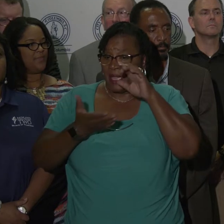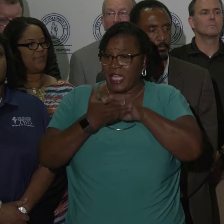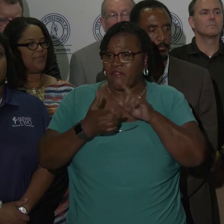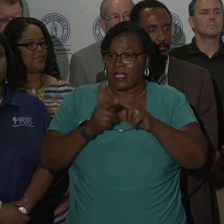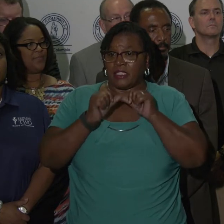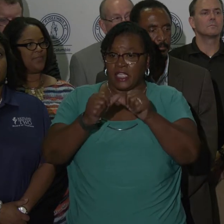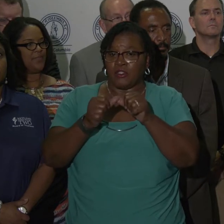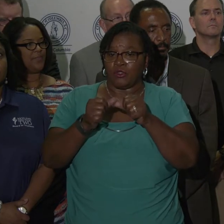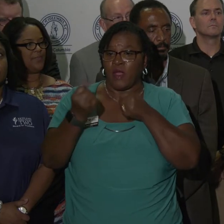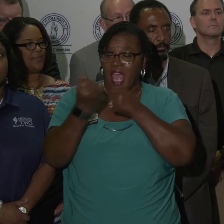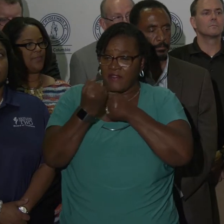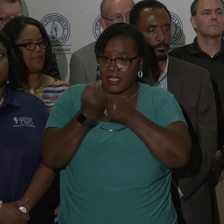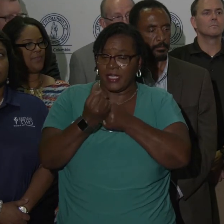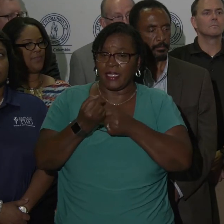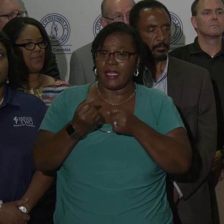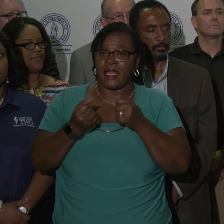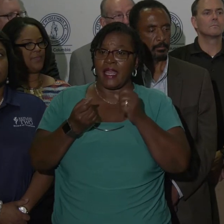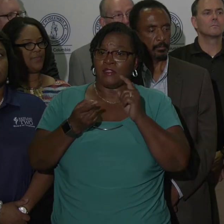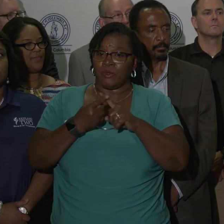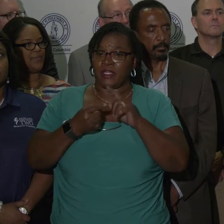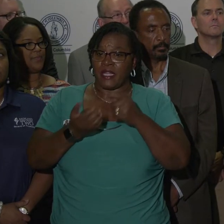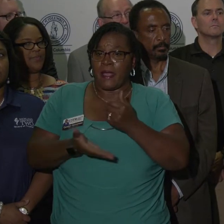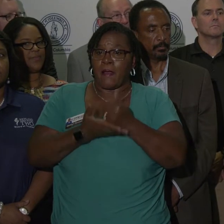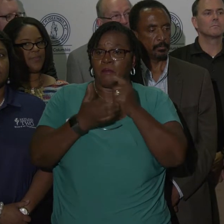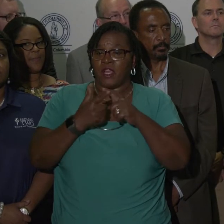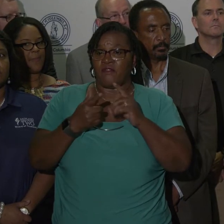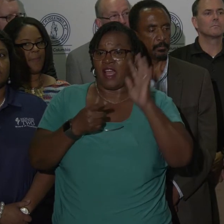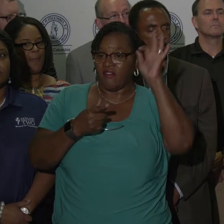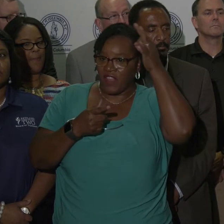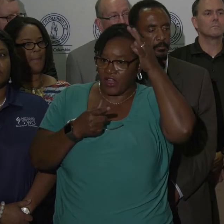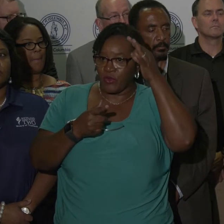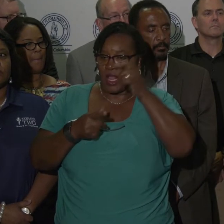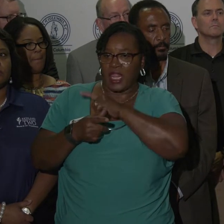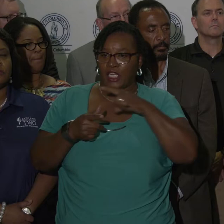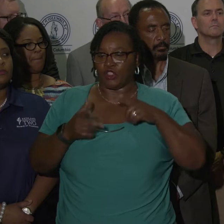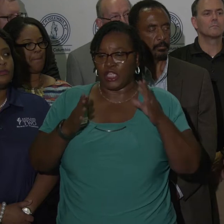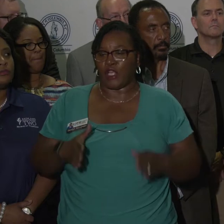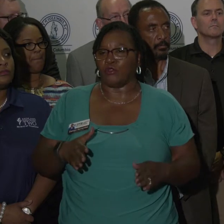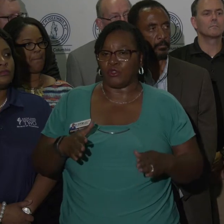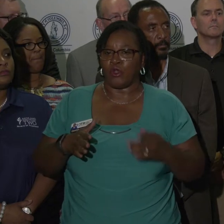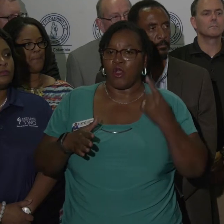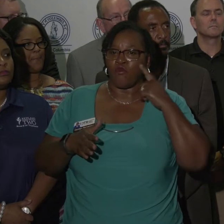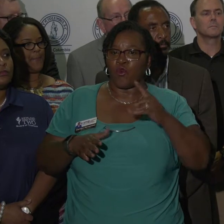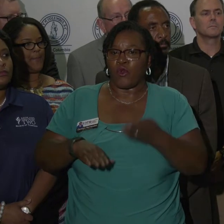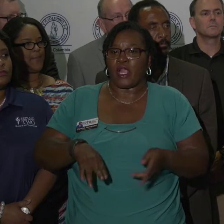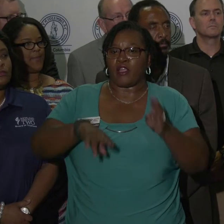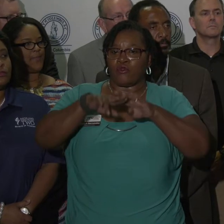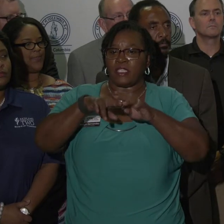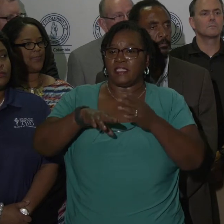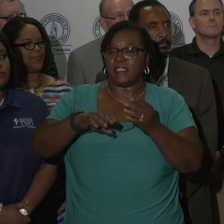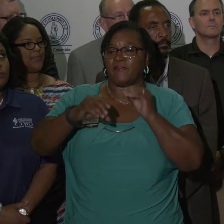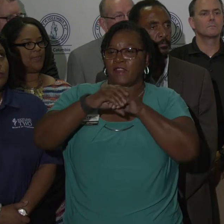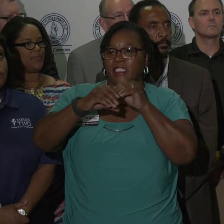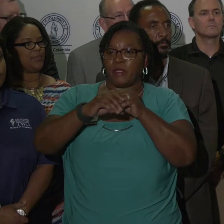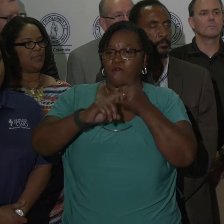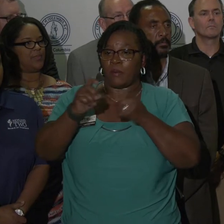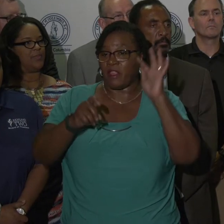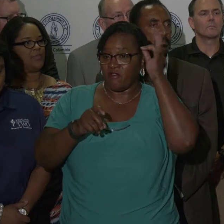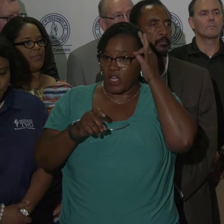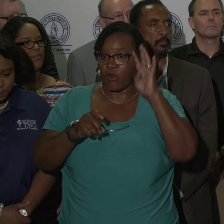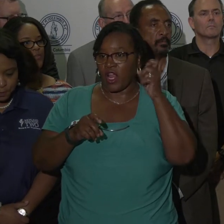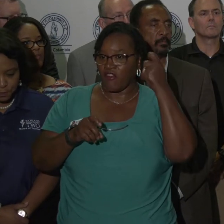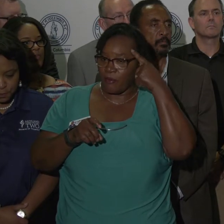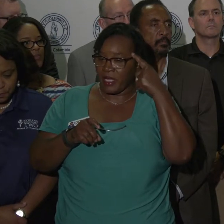continue to advocate, particularly with the assistance of our federal legislators, for increased investment from the federal